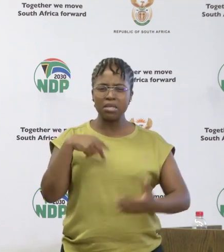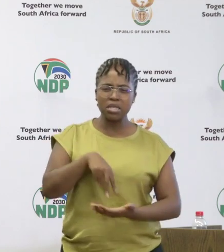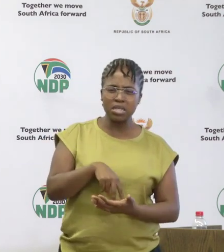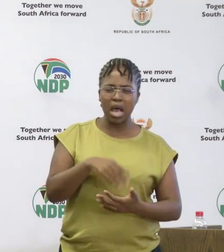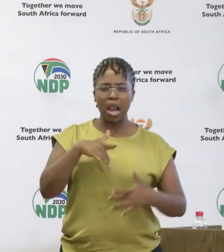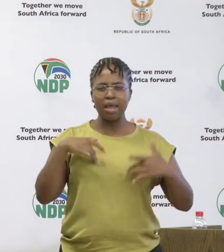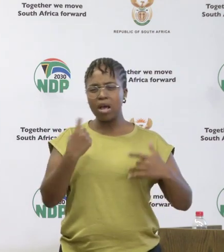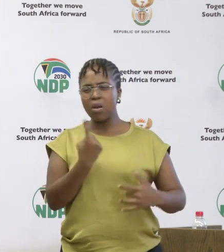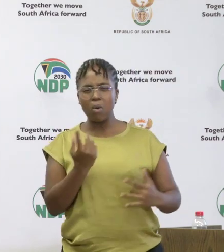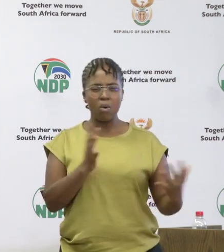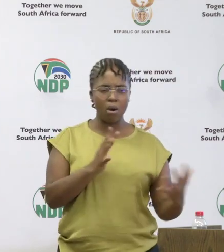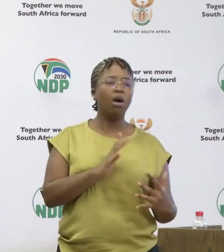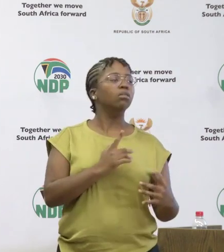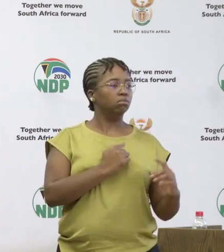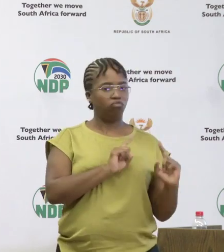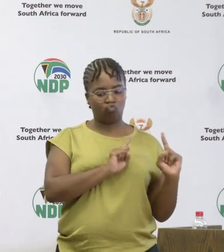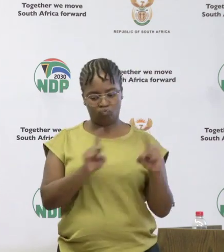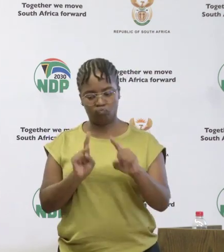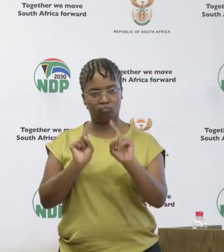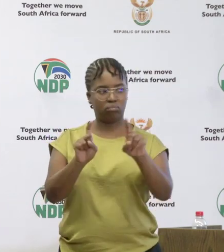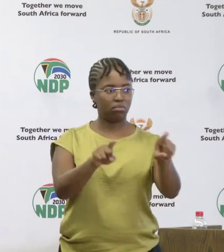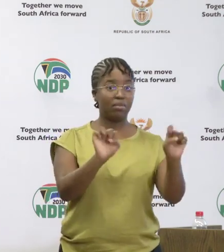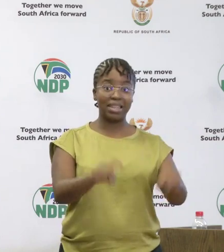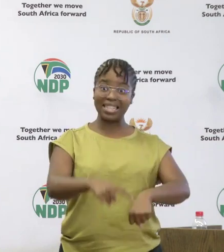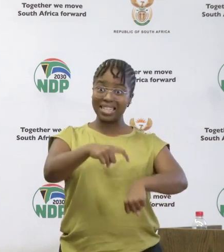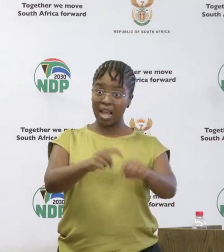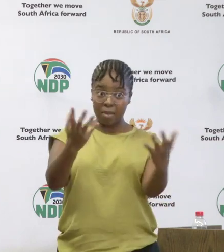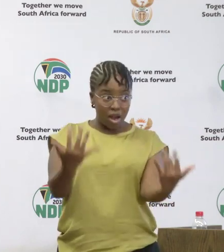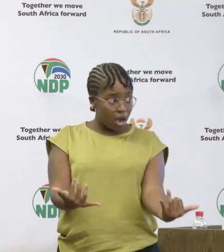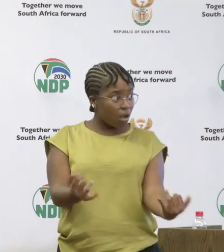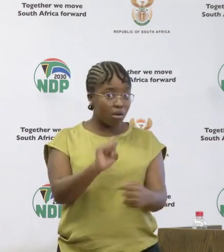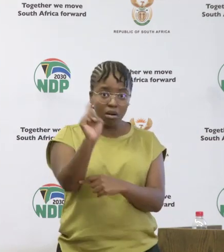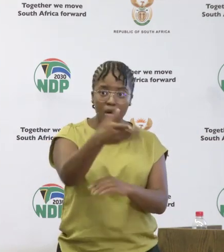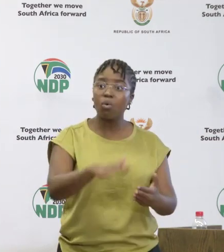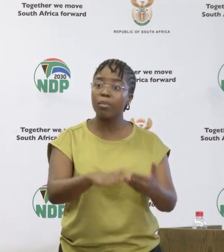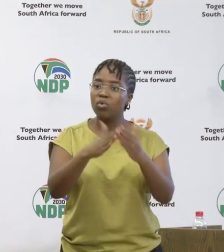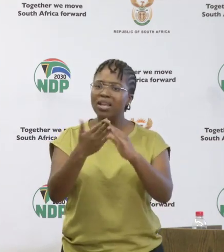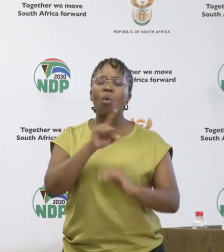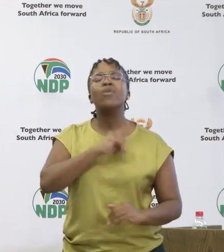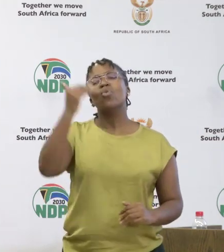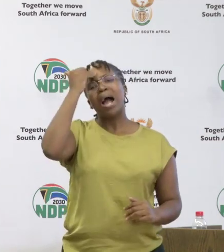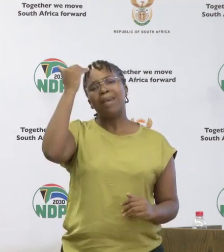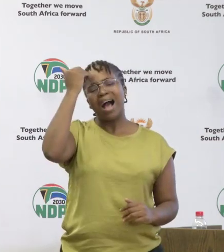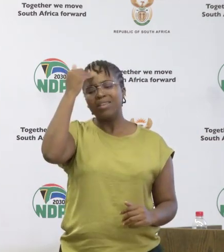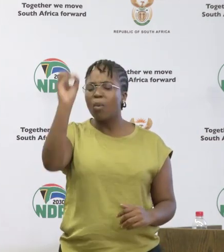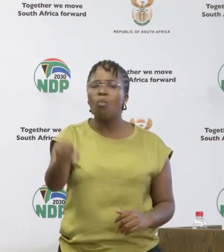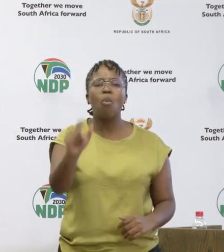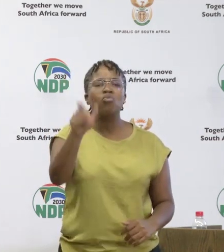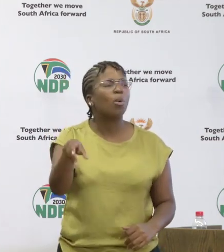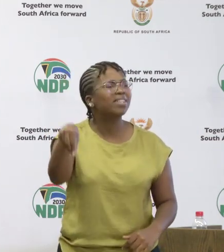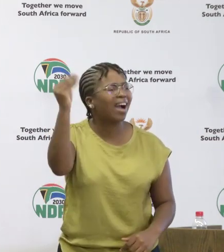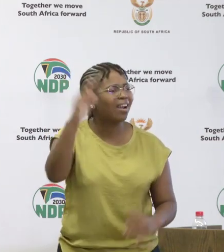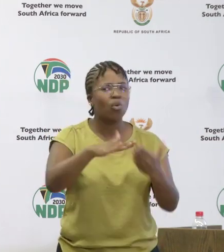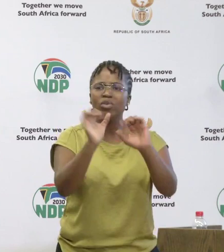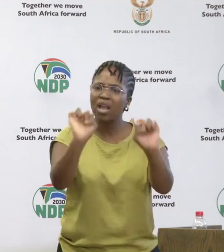staying in their homes. This is the time when we also would like to call upon our communities, because they know where the elderly are.